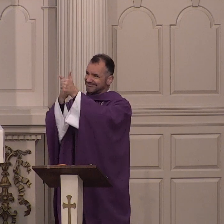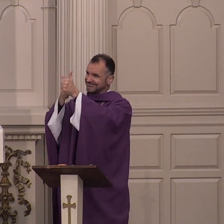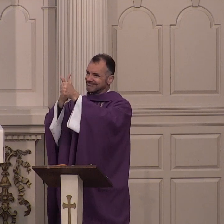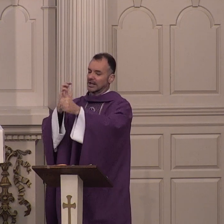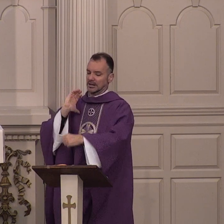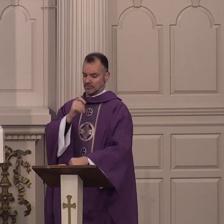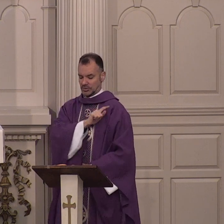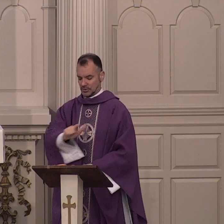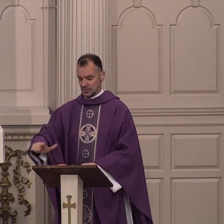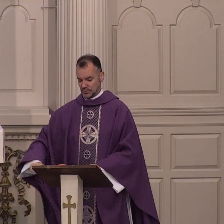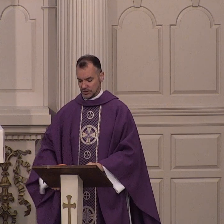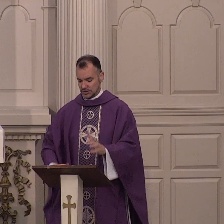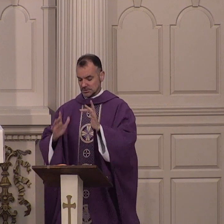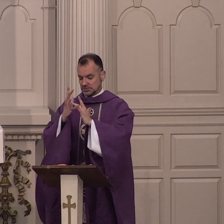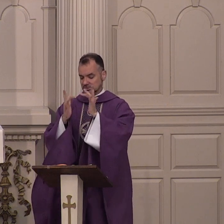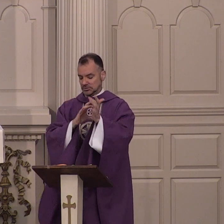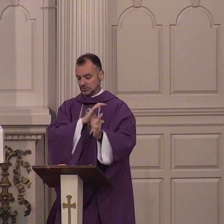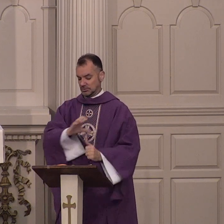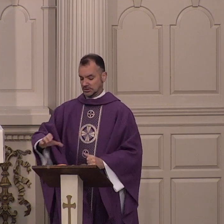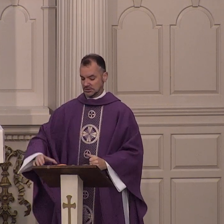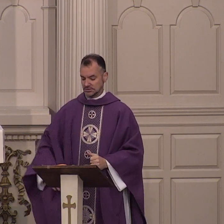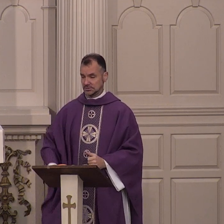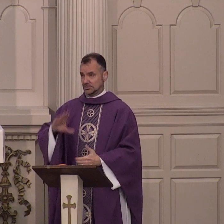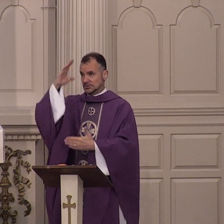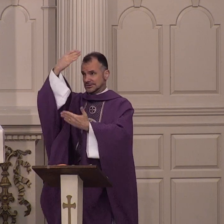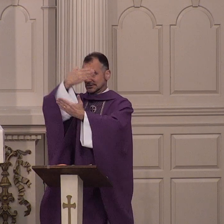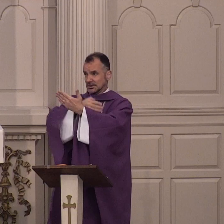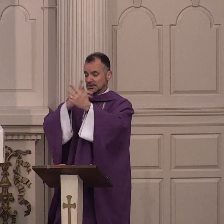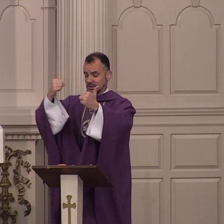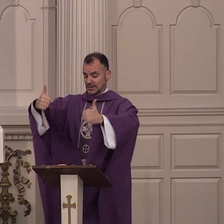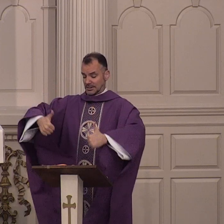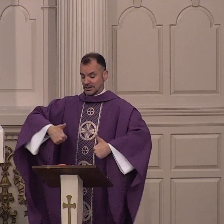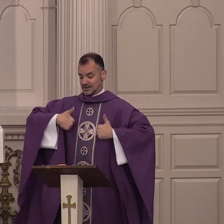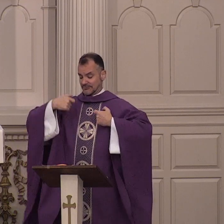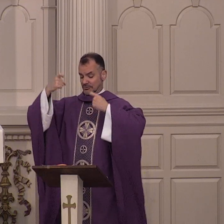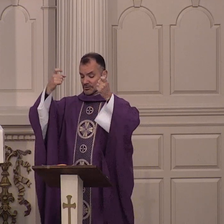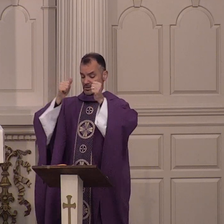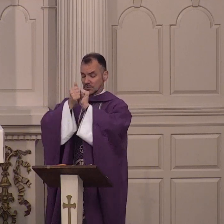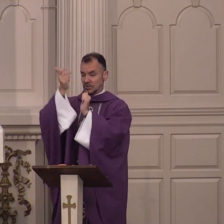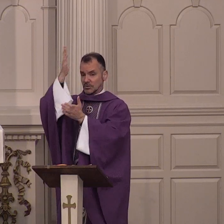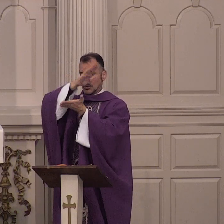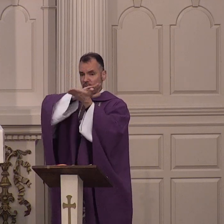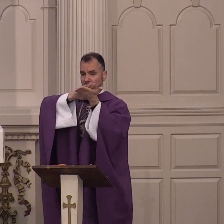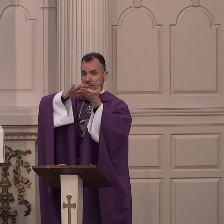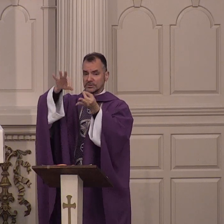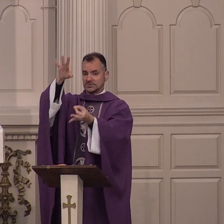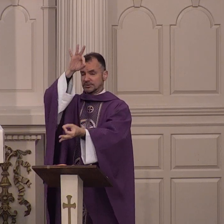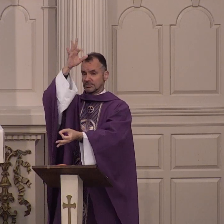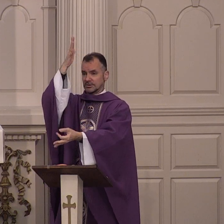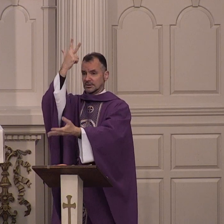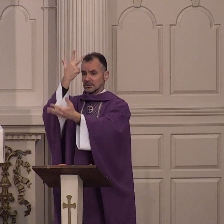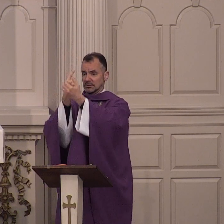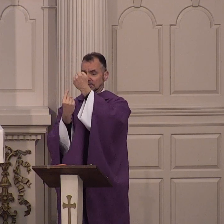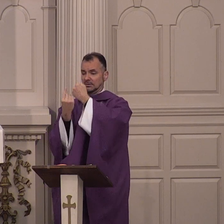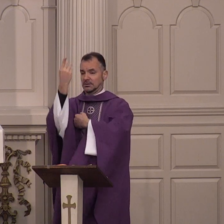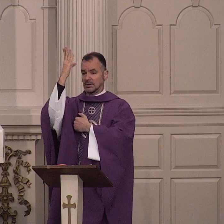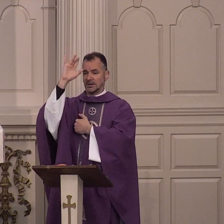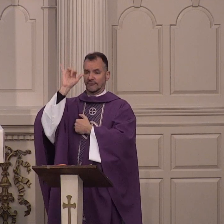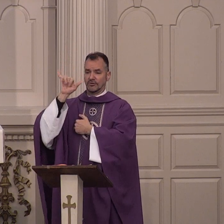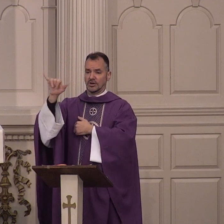Through our Lord Jesus Christ, your Son, who lives and reigns with you in the unity of the Holy Spirit, God